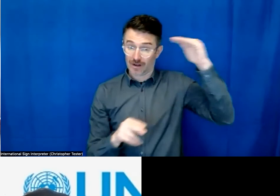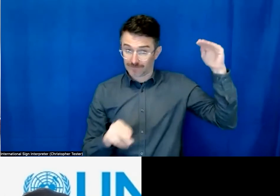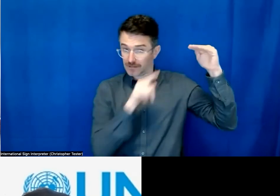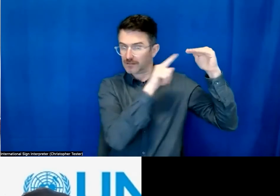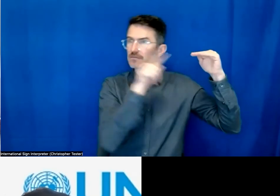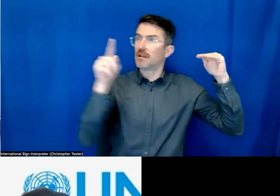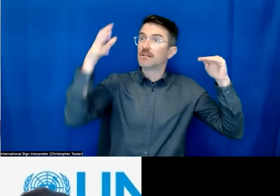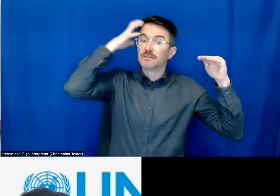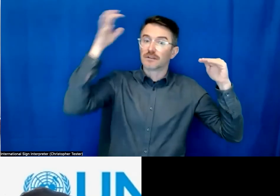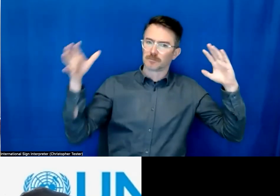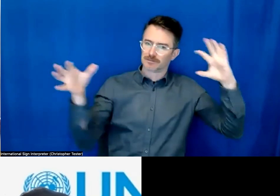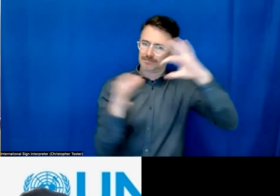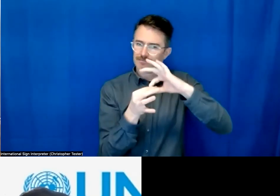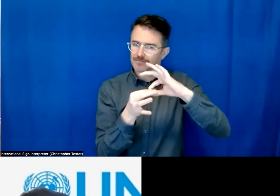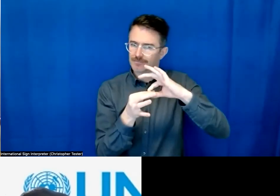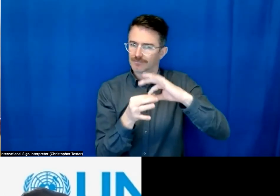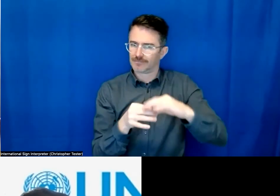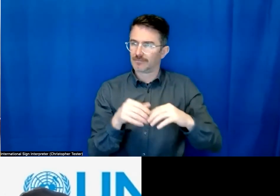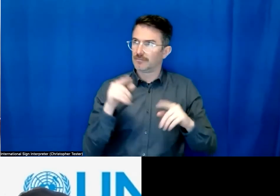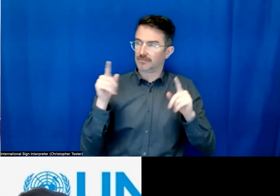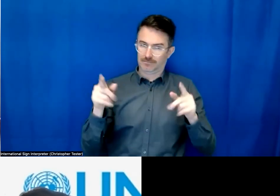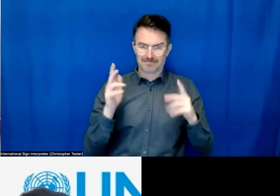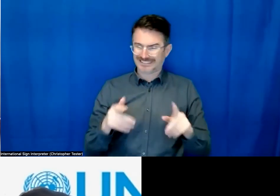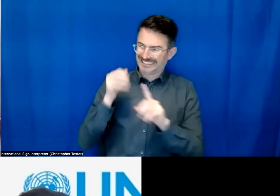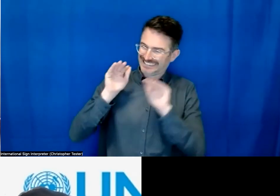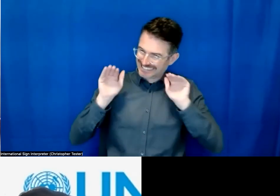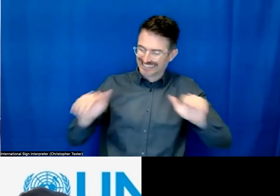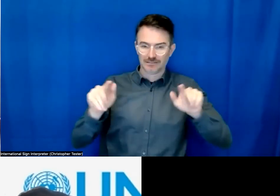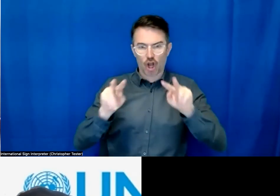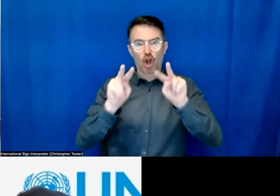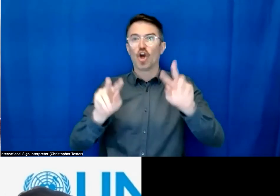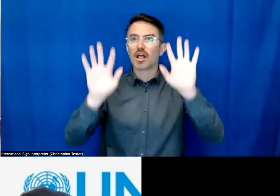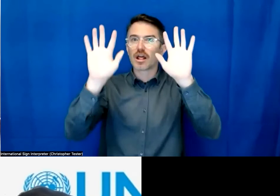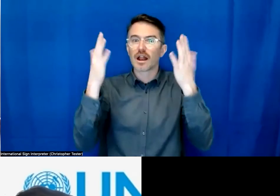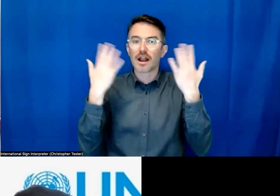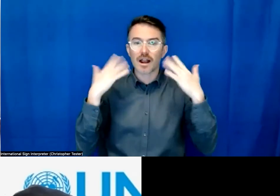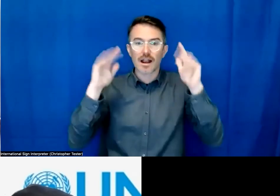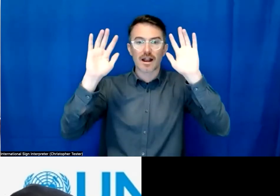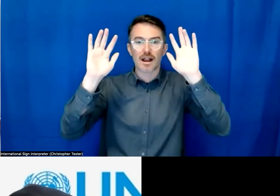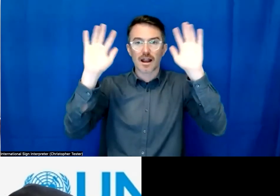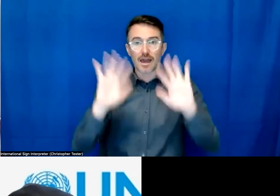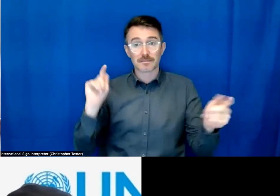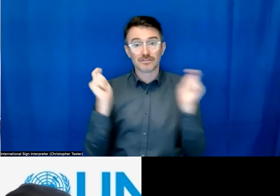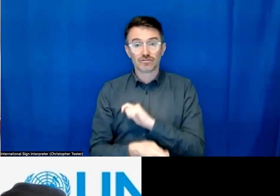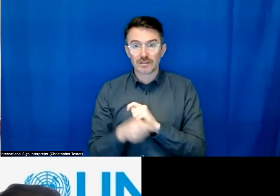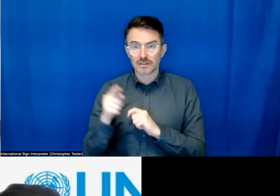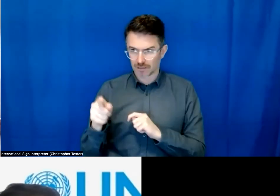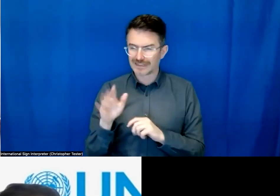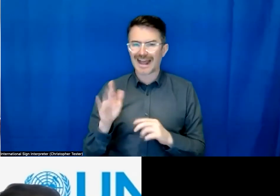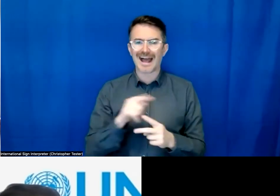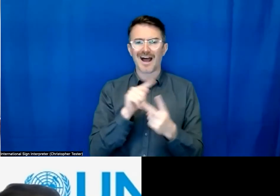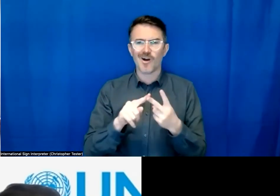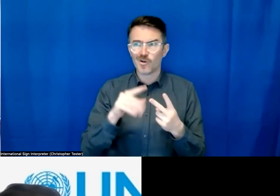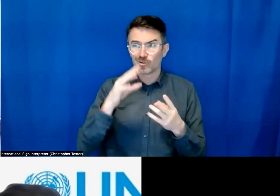at the intersectionality. After looking at the gender and climate, then the climate action is one of the